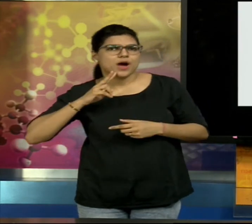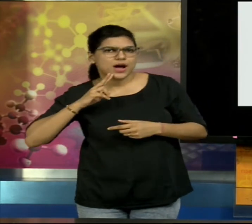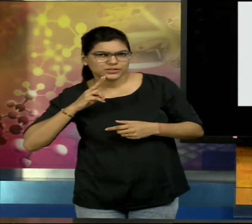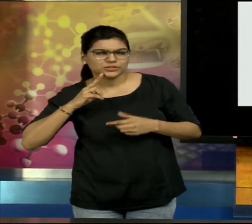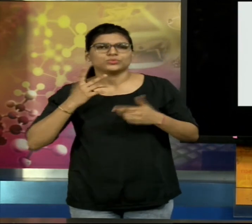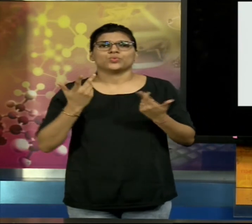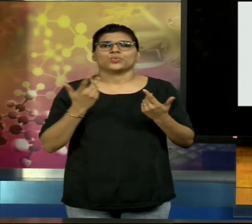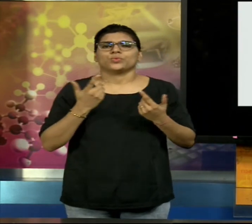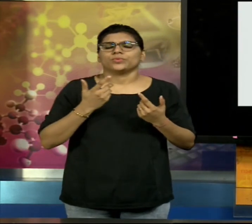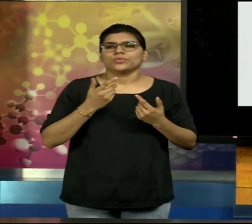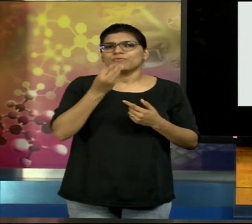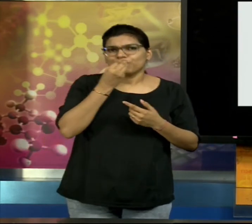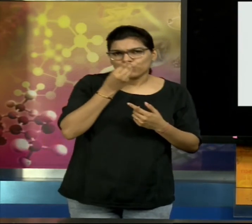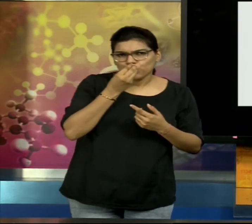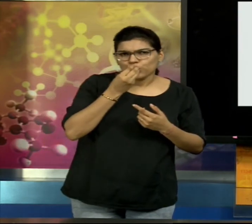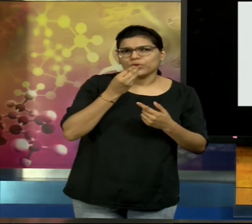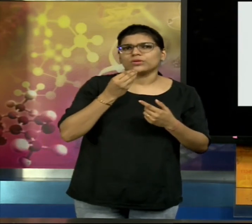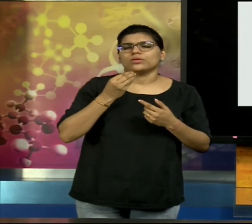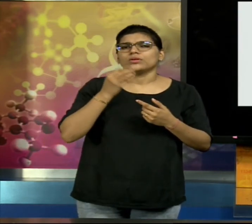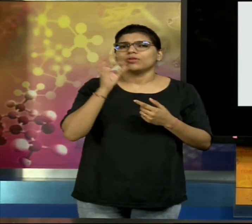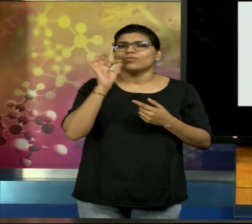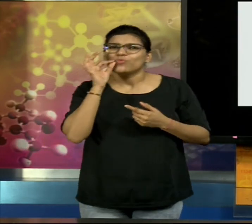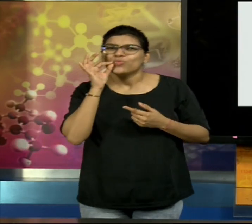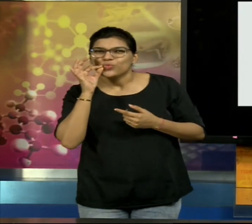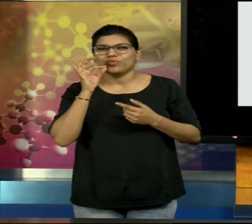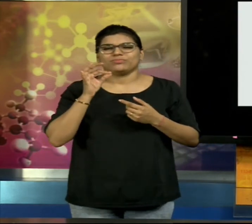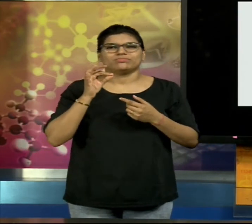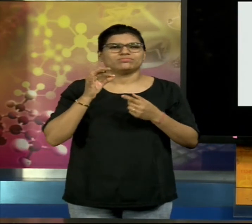Like veg or non-veg, fruits,